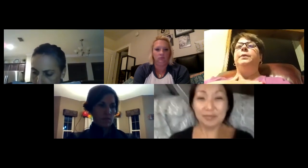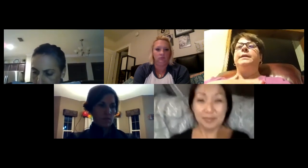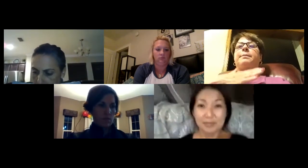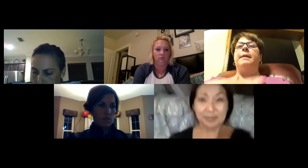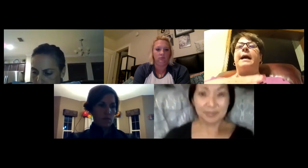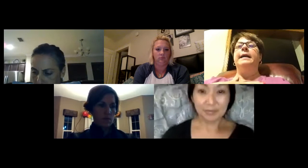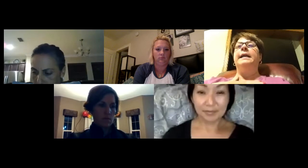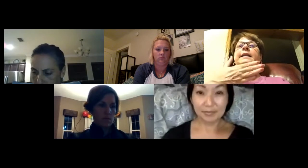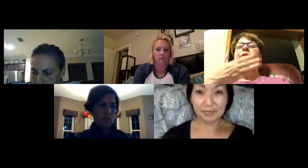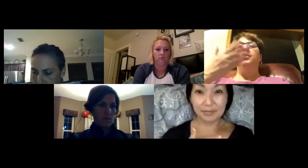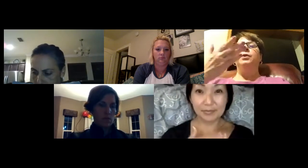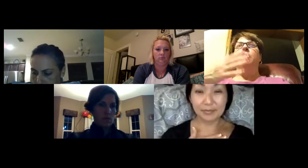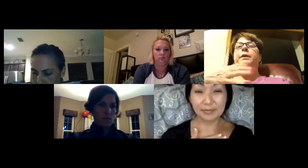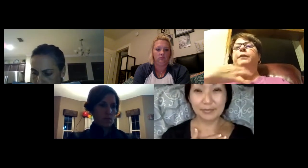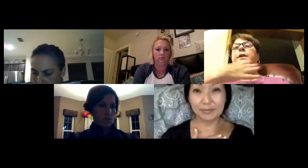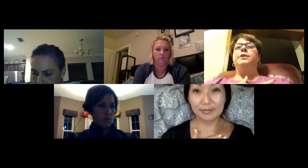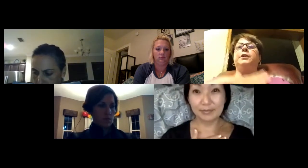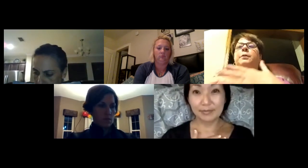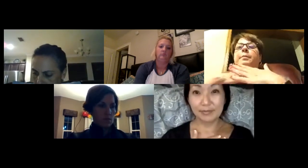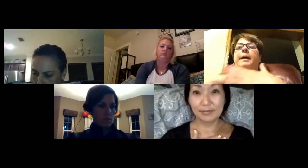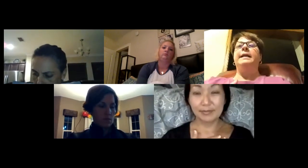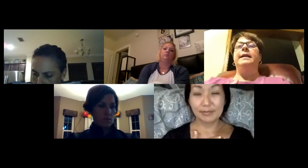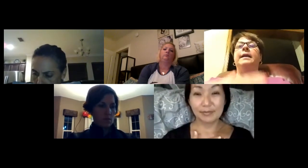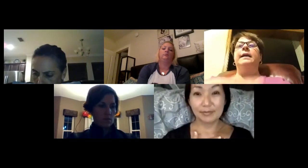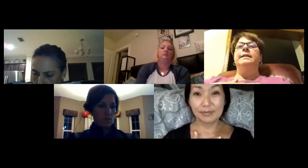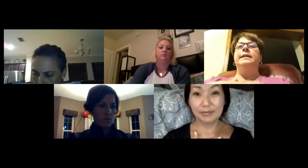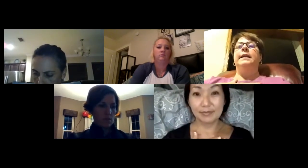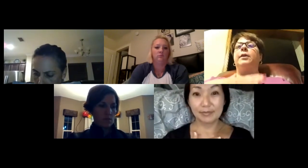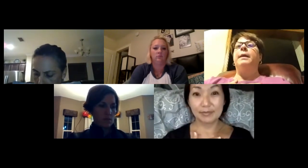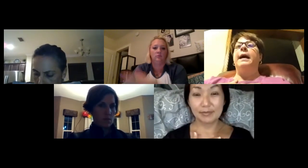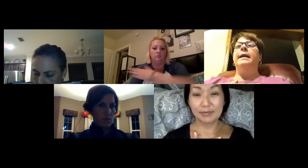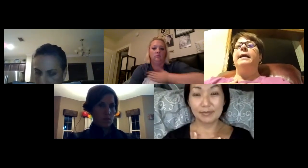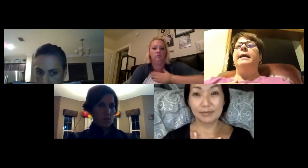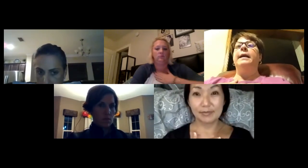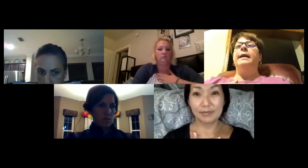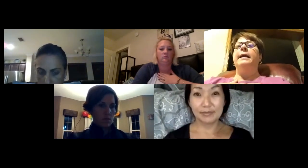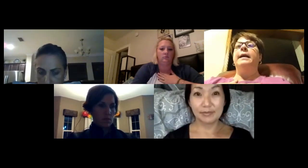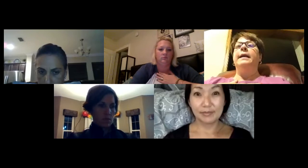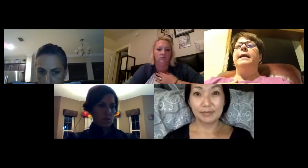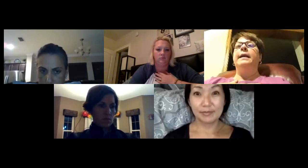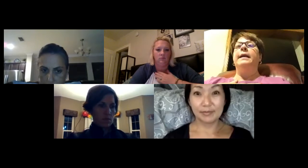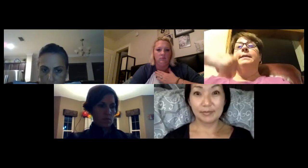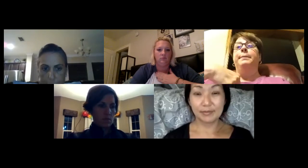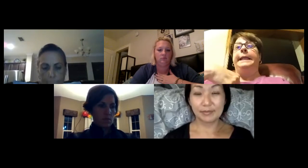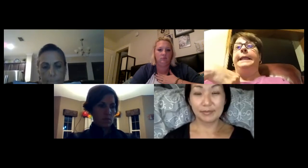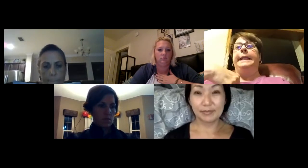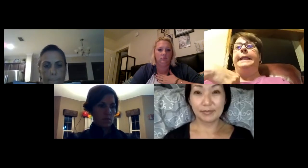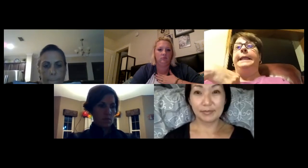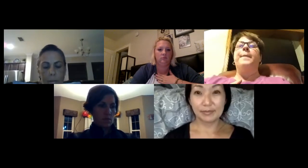as my. Anything that you are referring to your body, it's here, my, not this, that means me. So